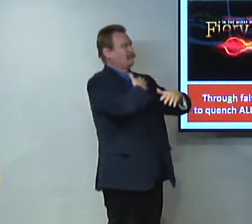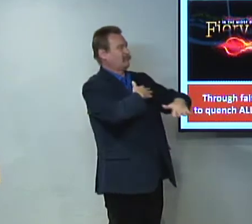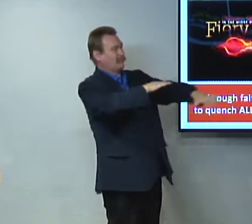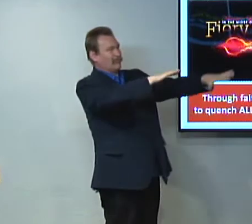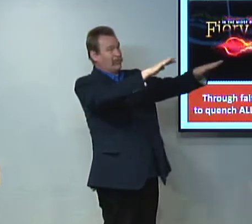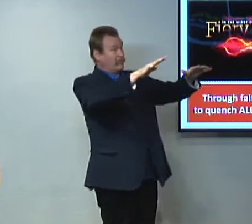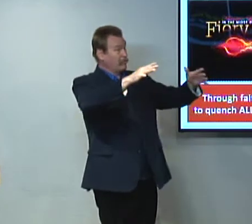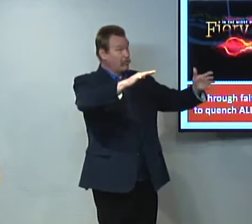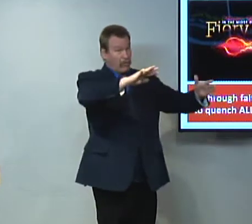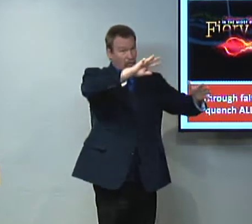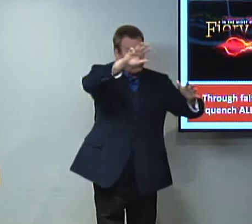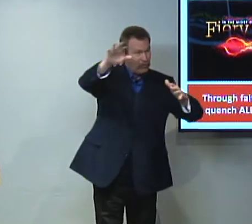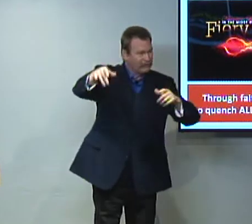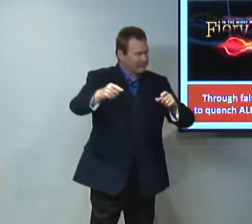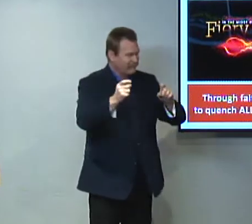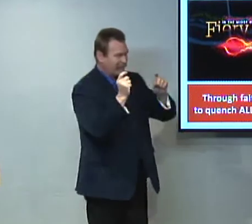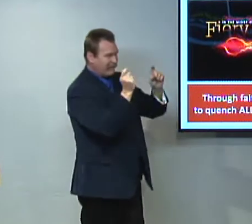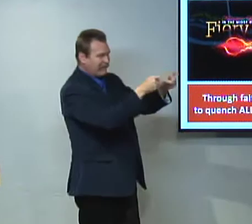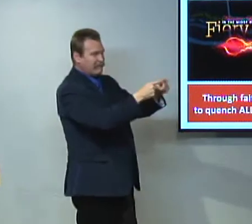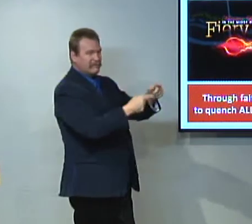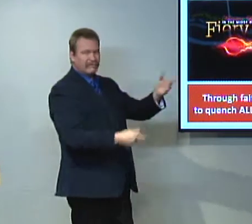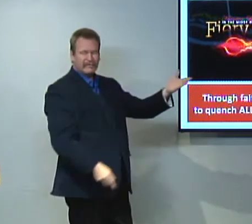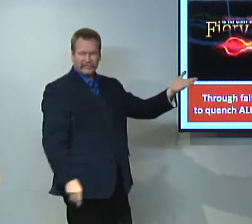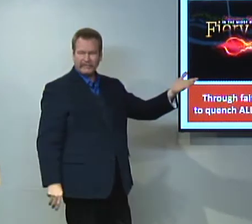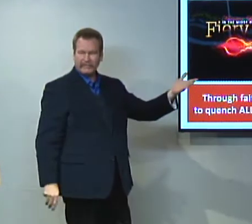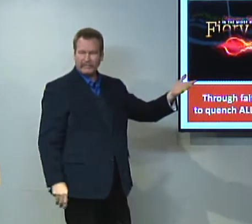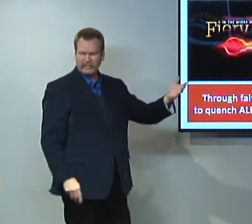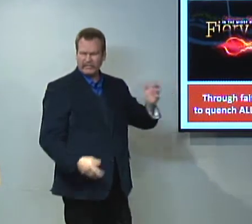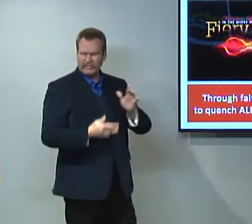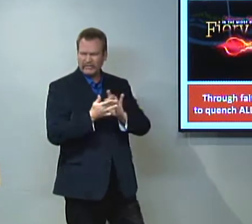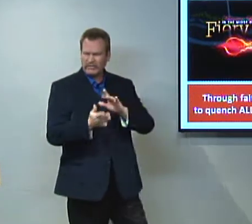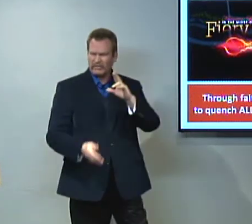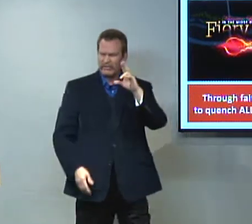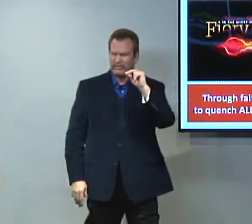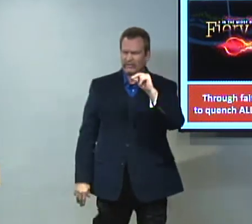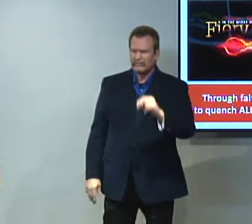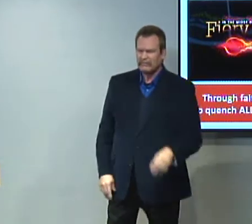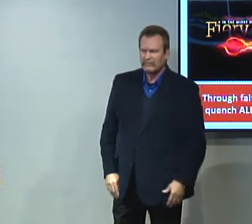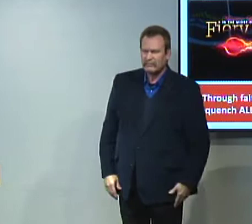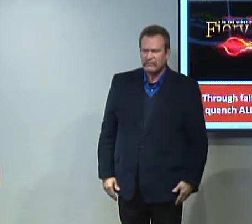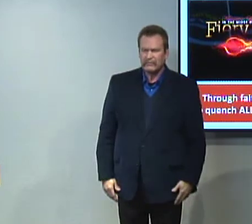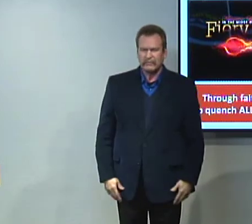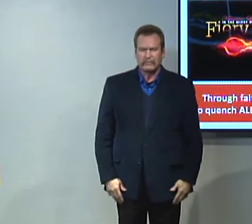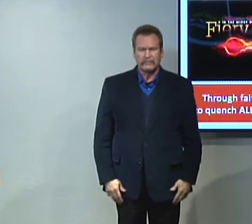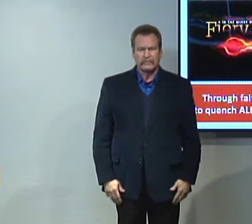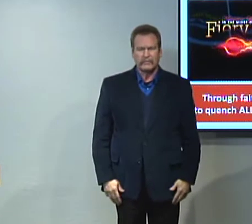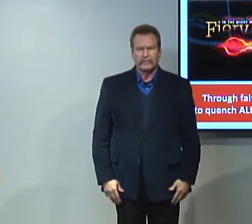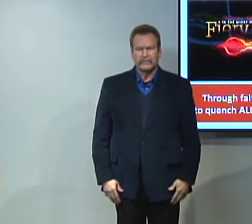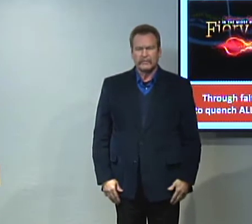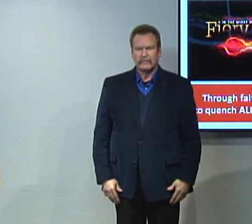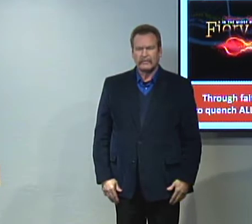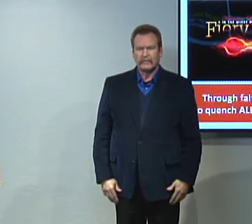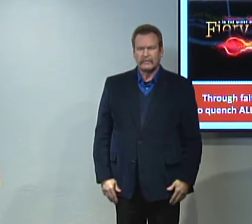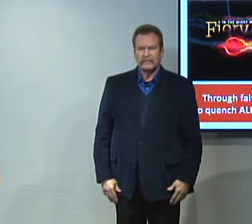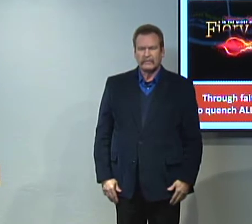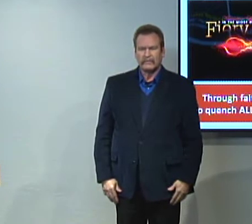see all of these riches in all of the world. I'll give them to you. And Jesus said, no.